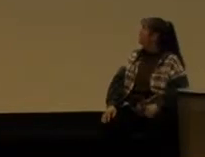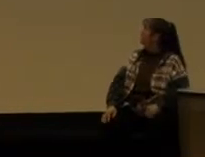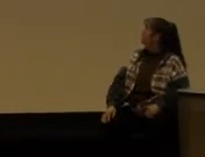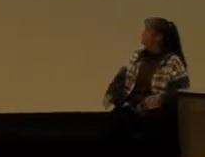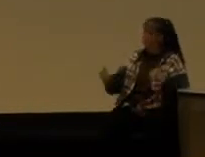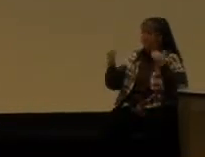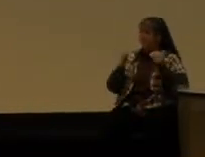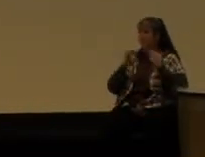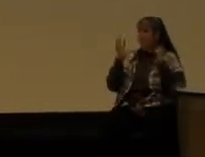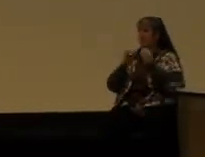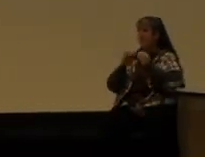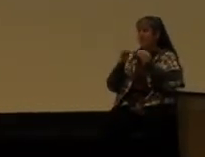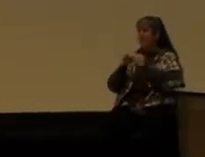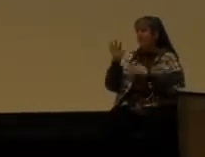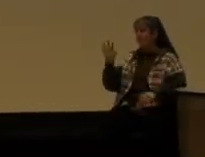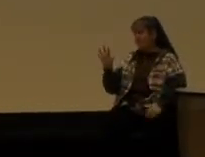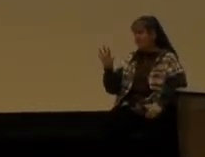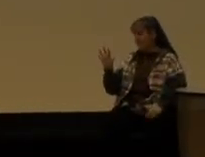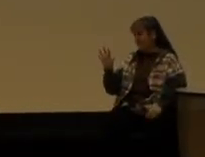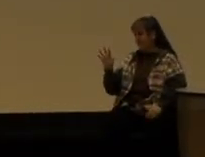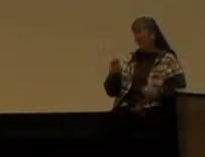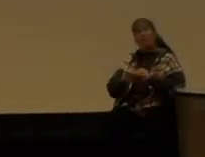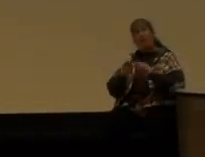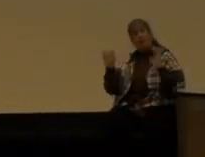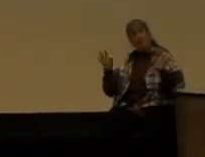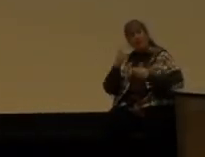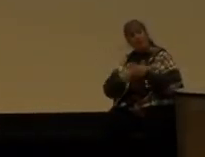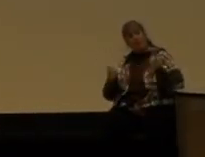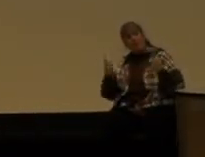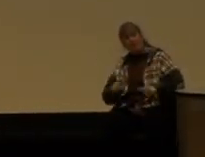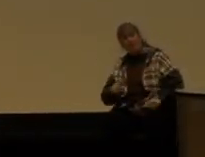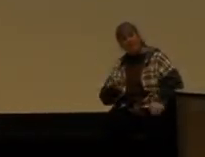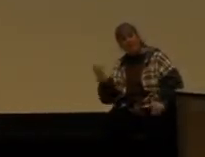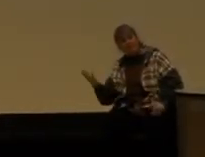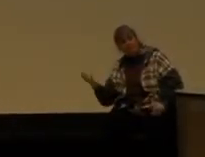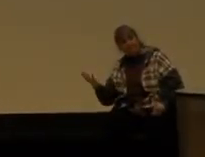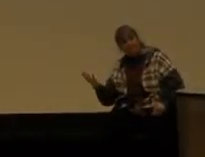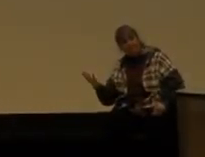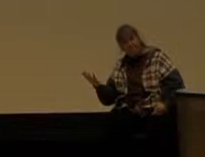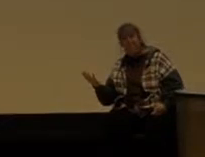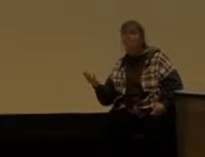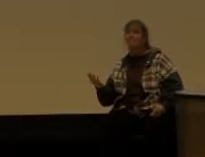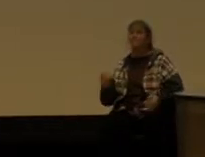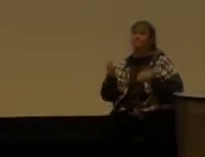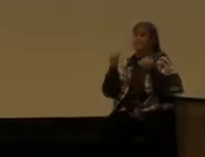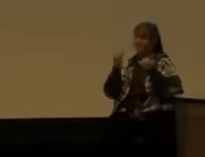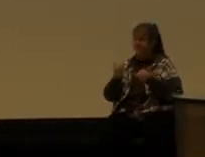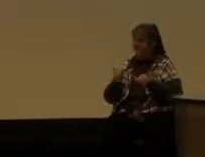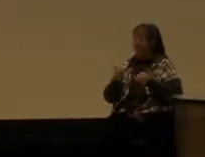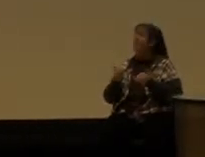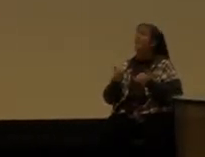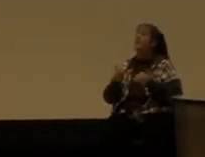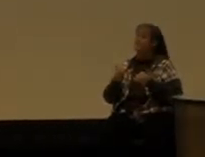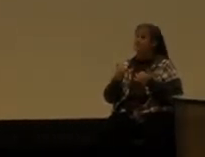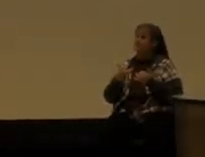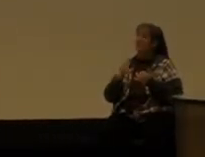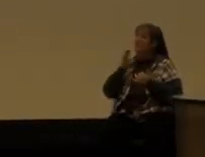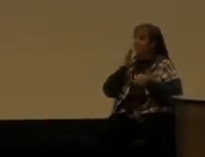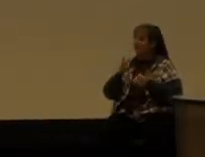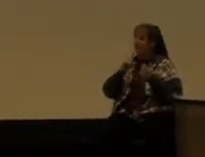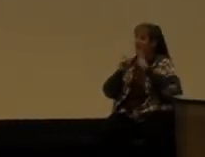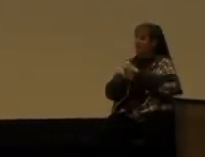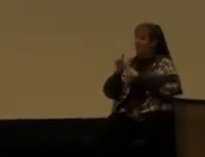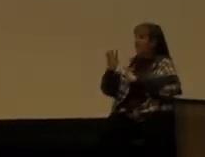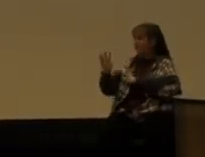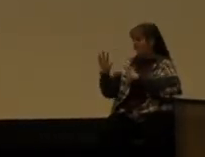And then we go total equals to 5. So obviously what will happen? With the space, the value within it will just change